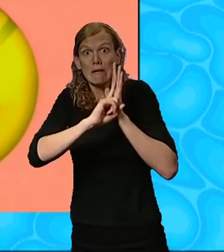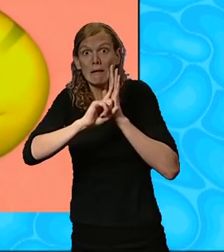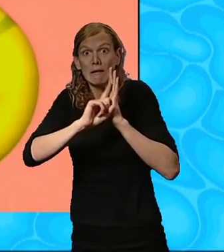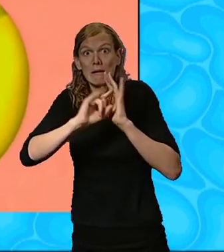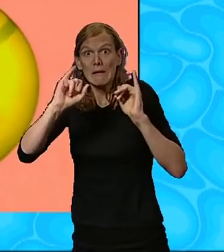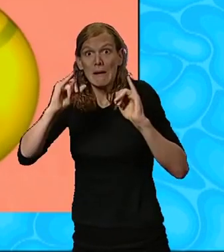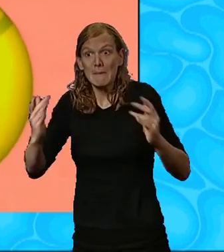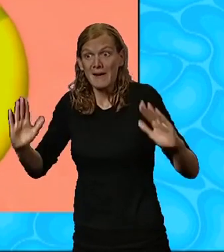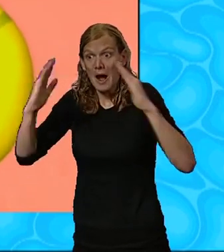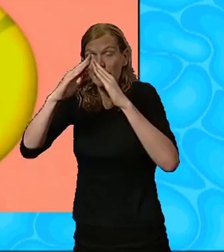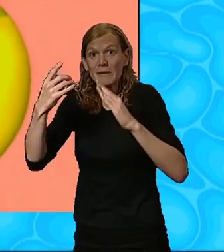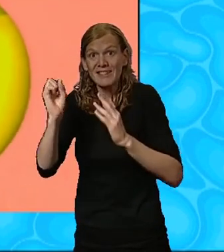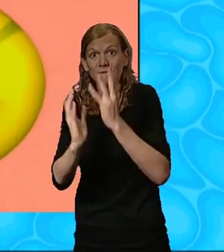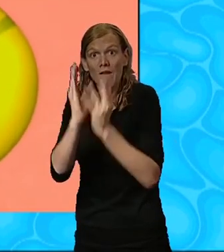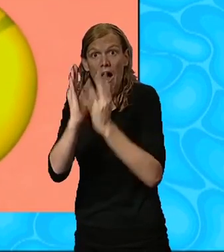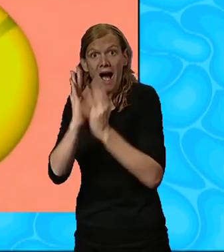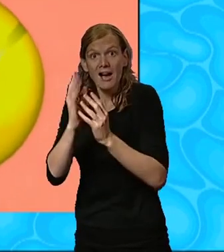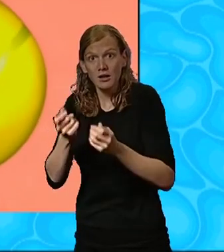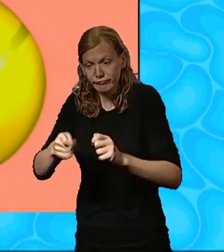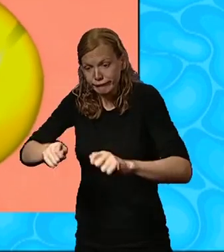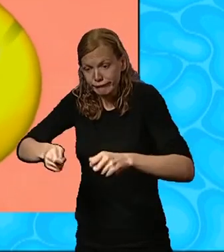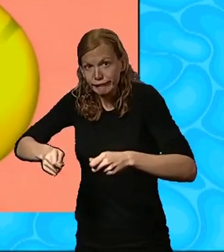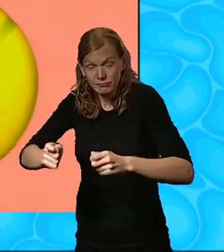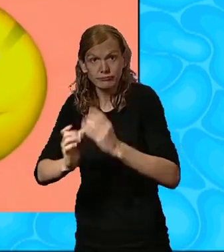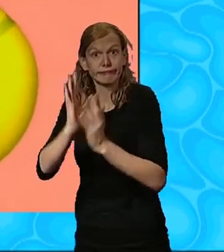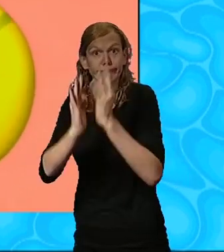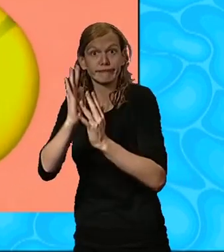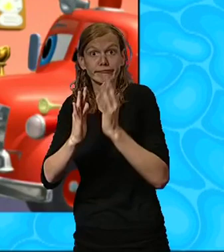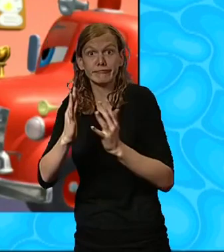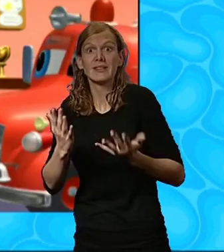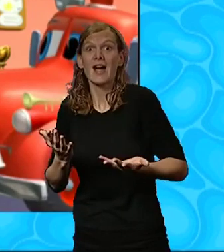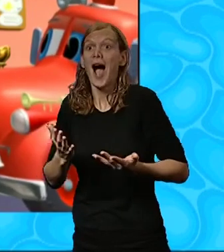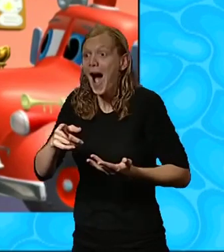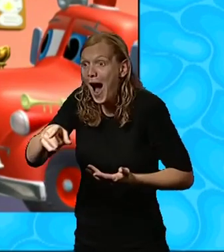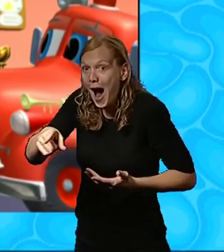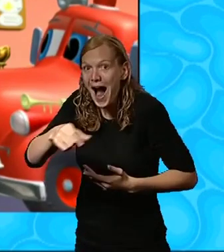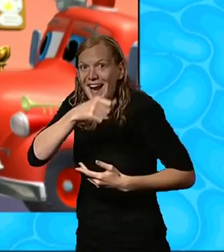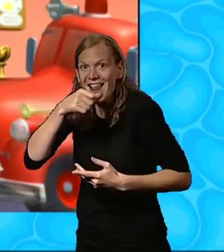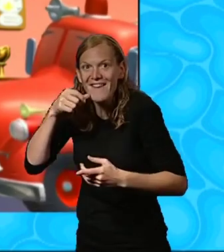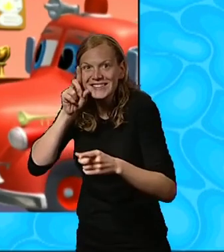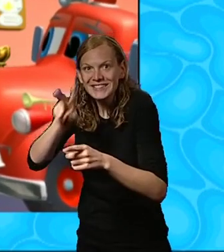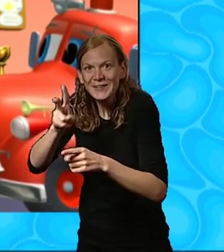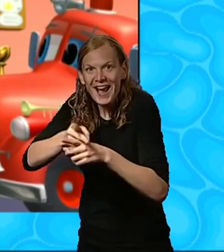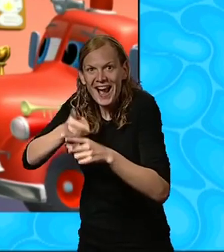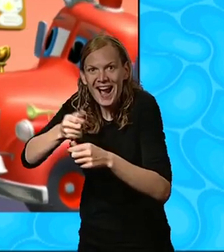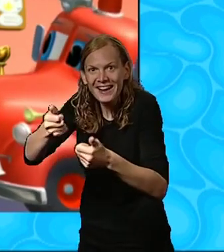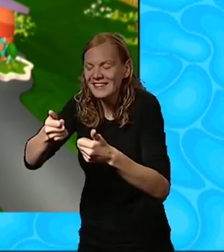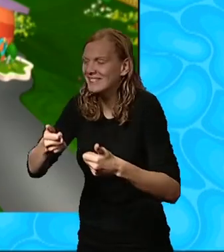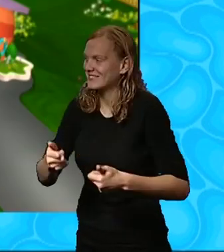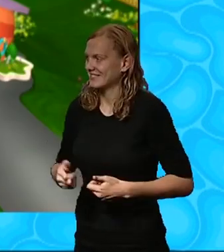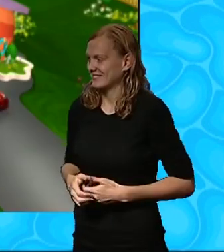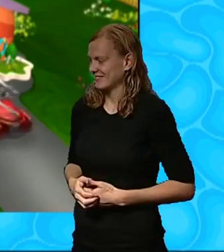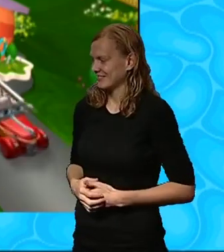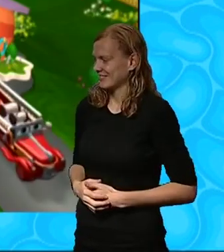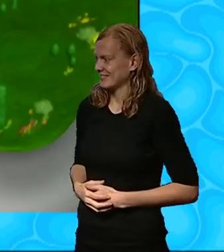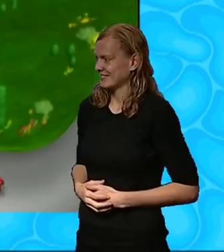roasting marshmallows on campfires in the foothills. Oh, Chief Odell, nice to see you again. I'll have to go